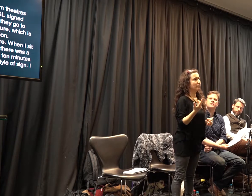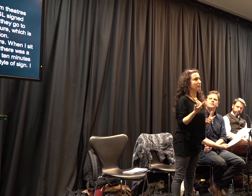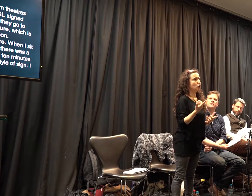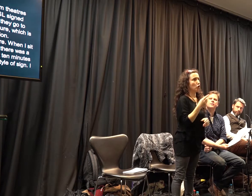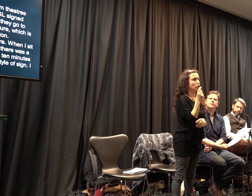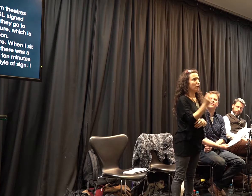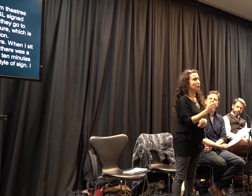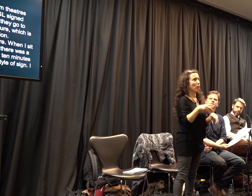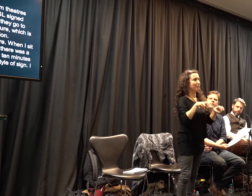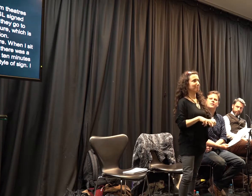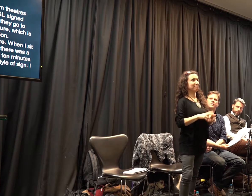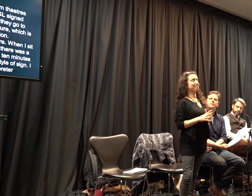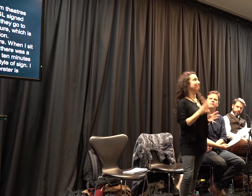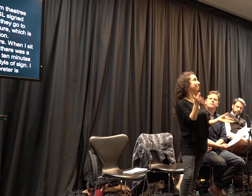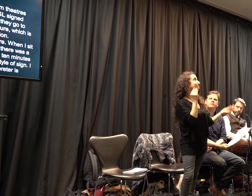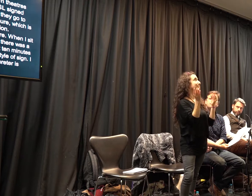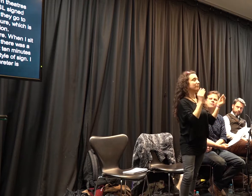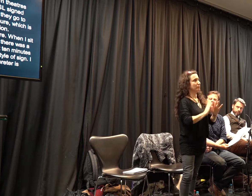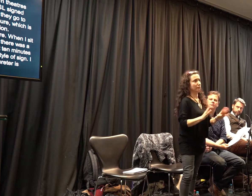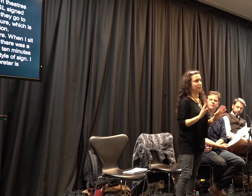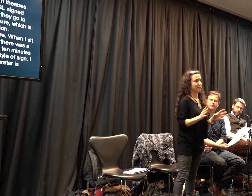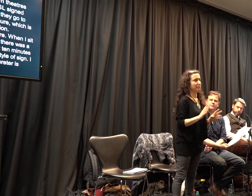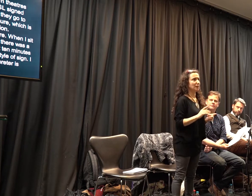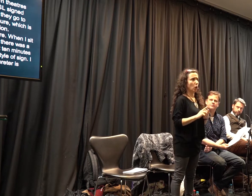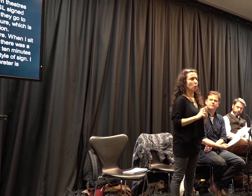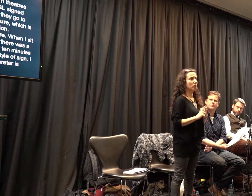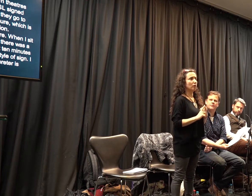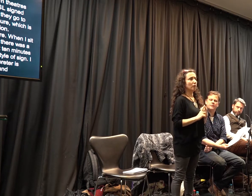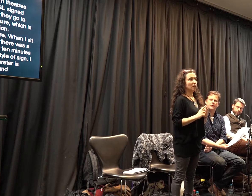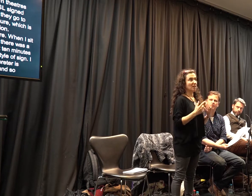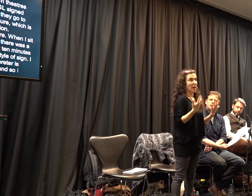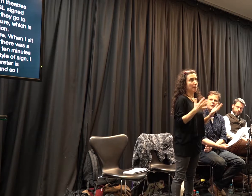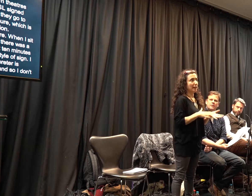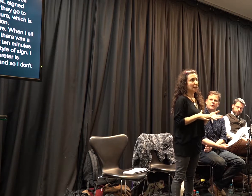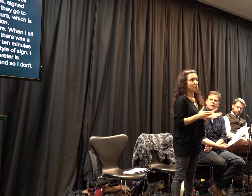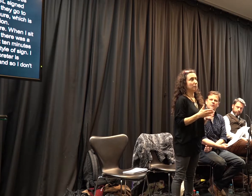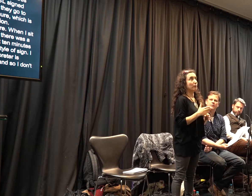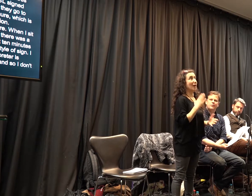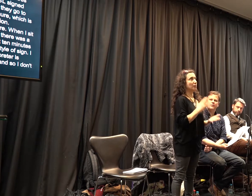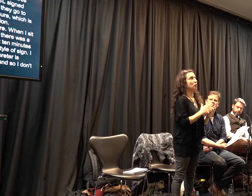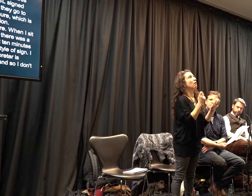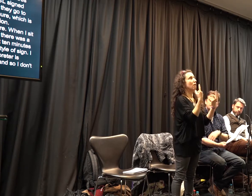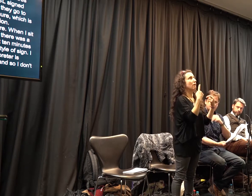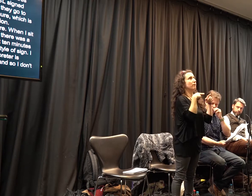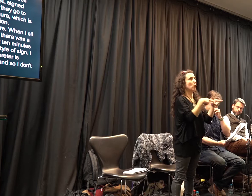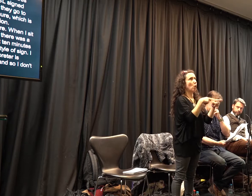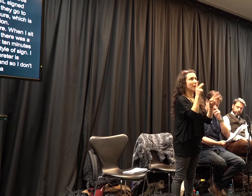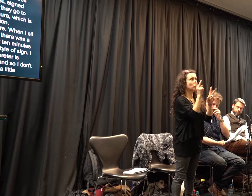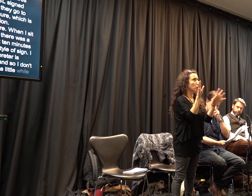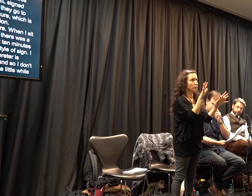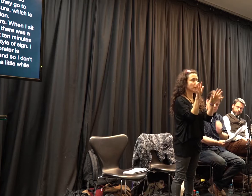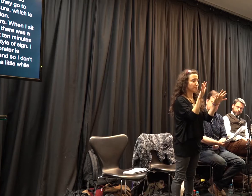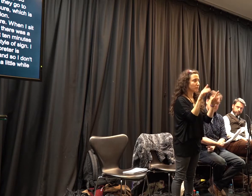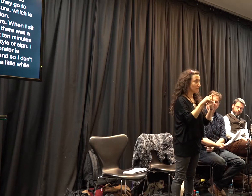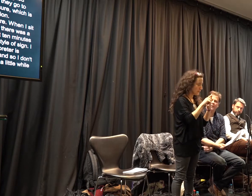which character, for example. And so I don't understand things straight away. It takes me a little while to adapt. It takes me about 10